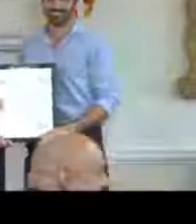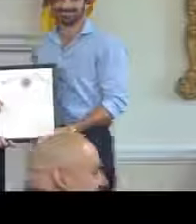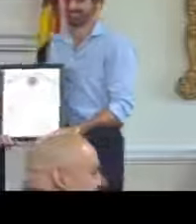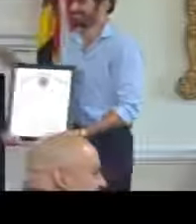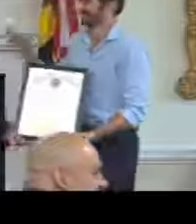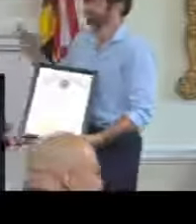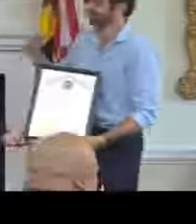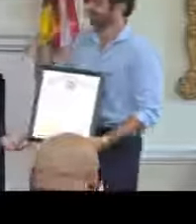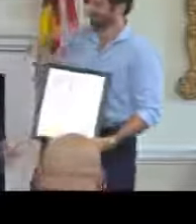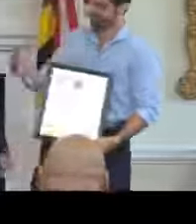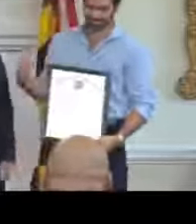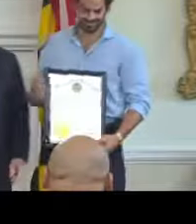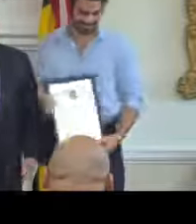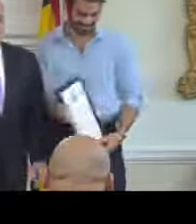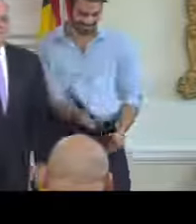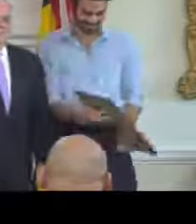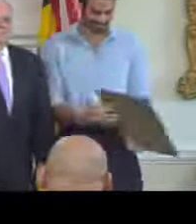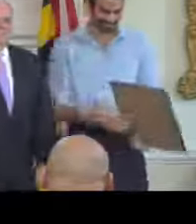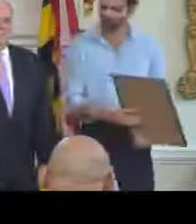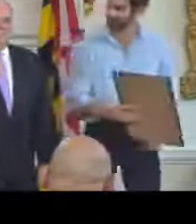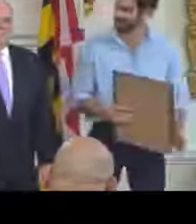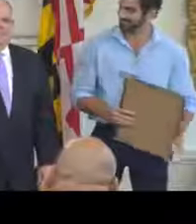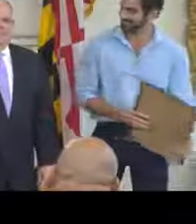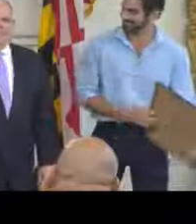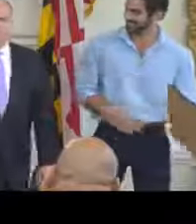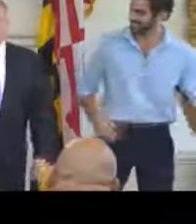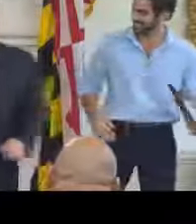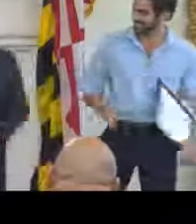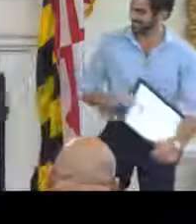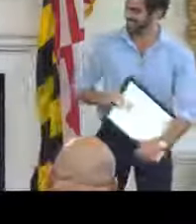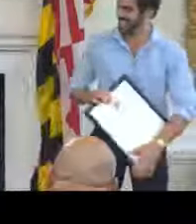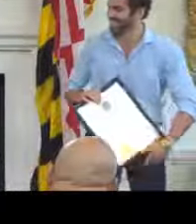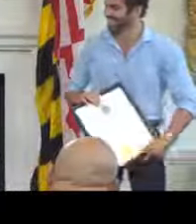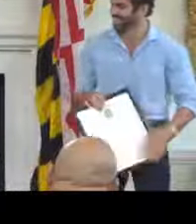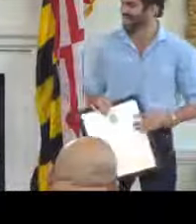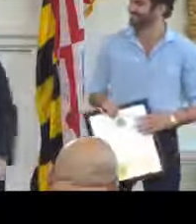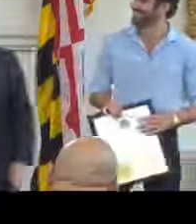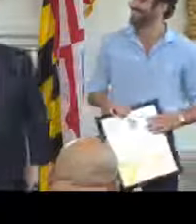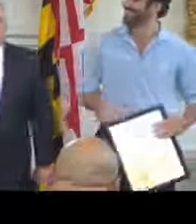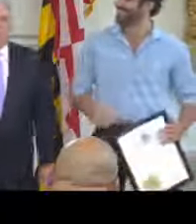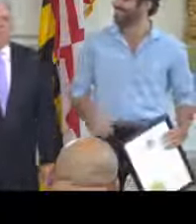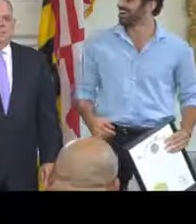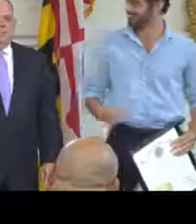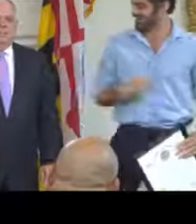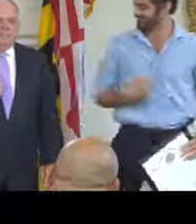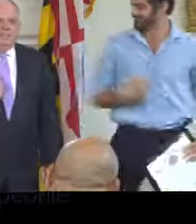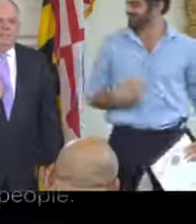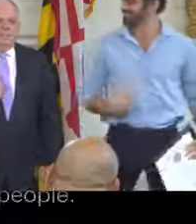Thank you. I just want to say one last thing.